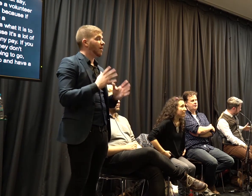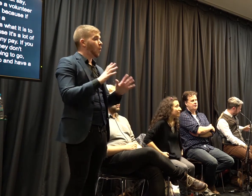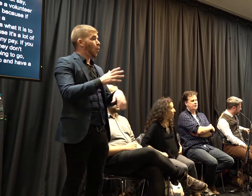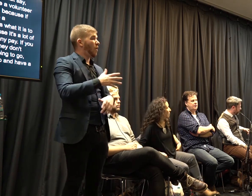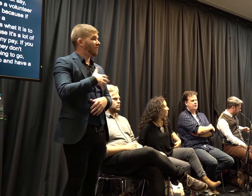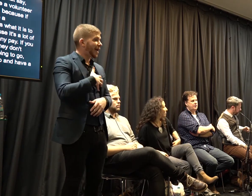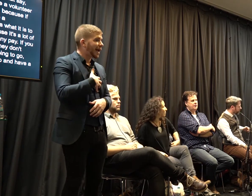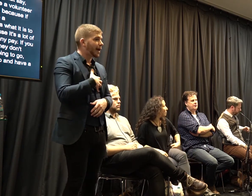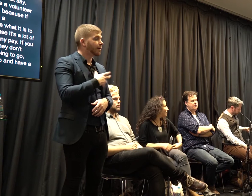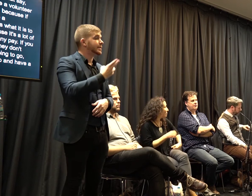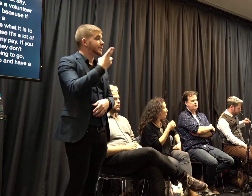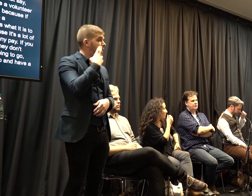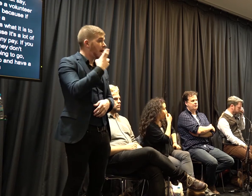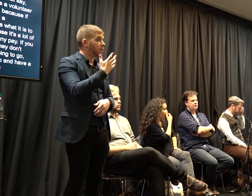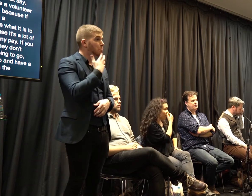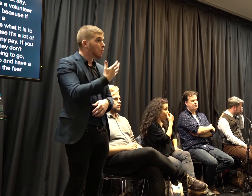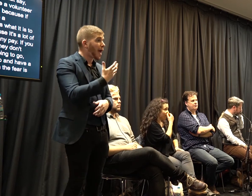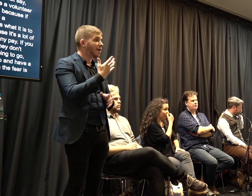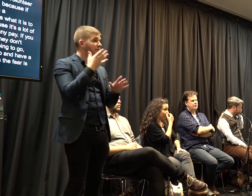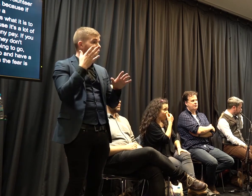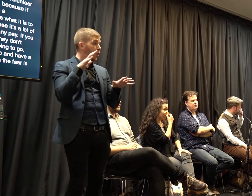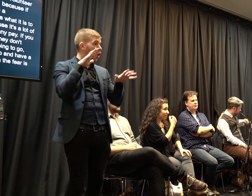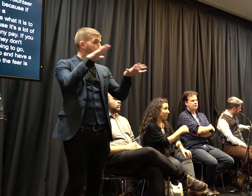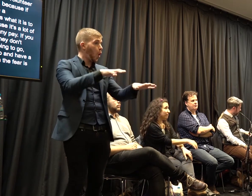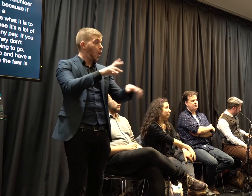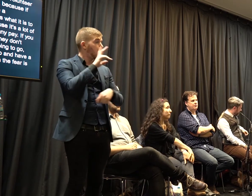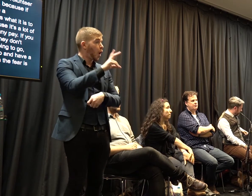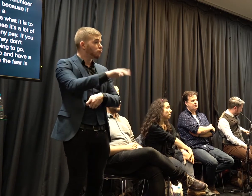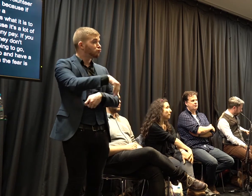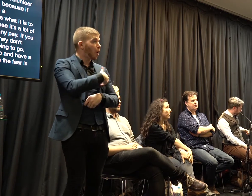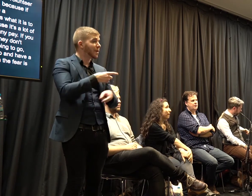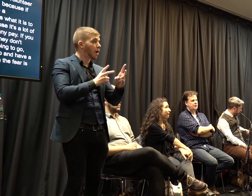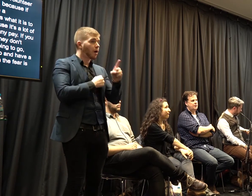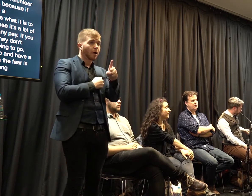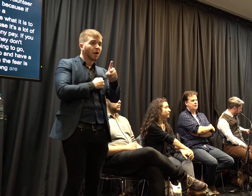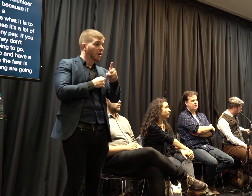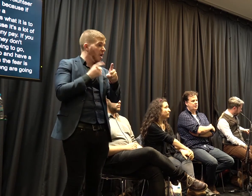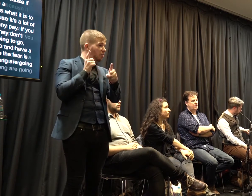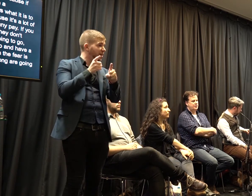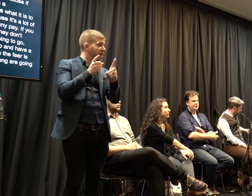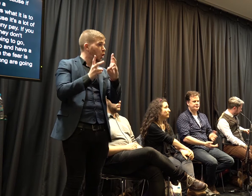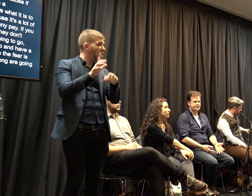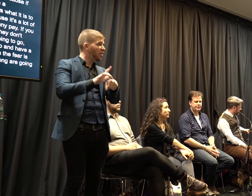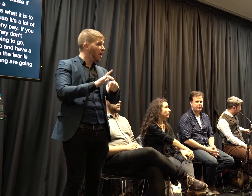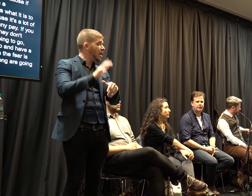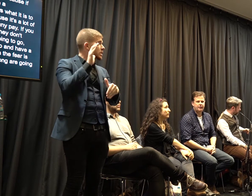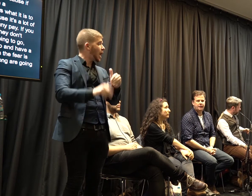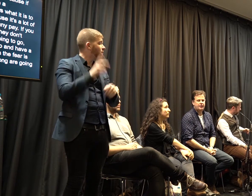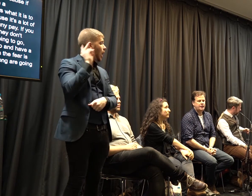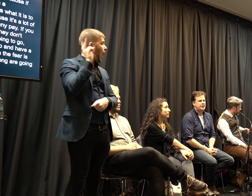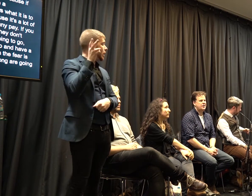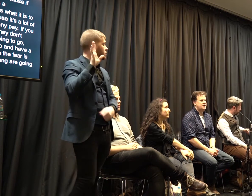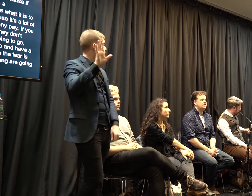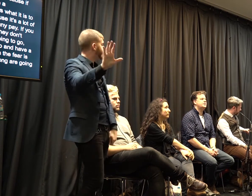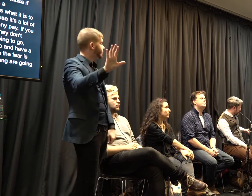people who are brave enough to go along are going to watch a rubbish interpreter and go, this is interpreted theatre? I'm never going to go again.